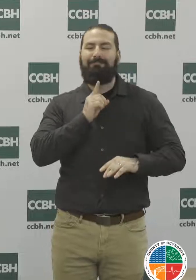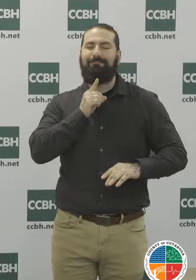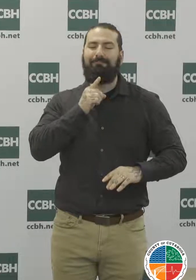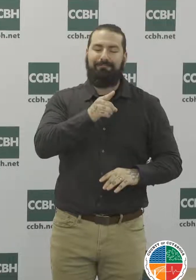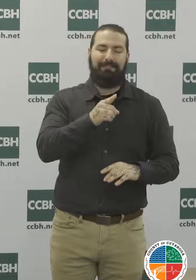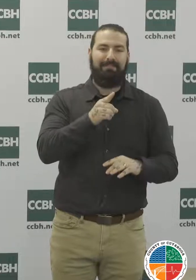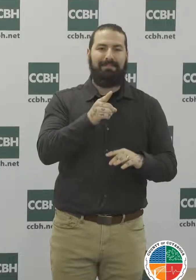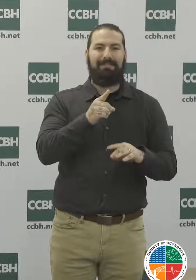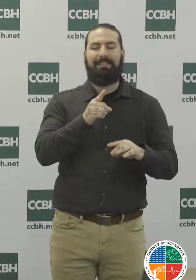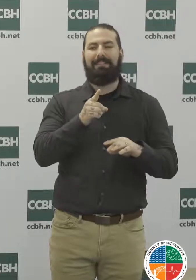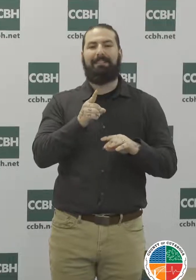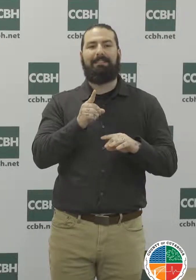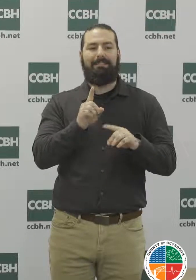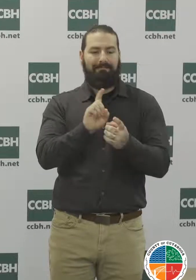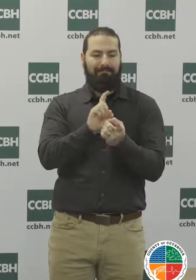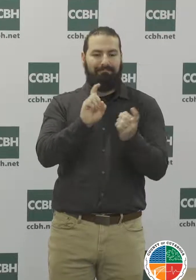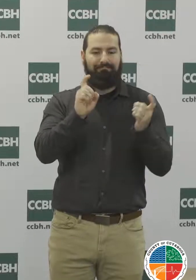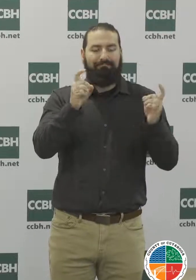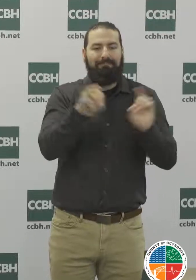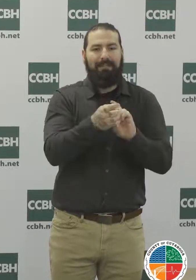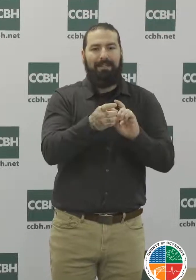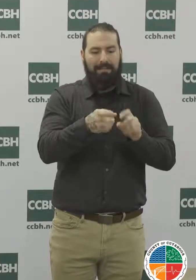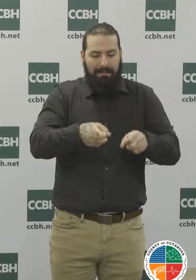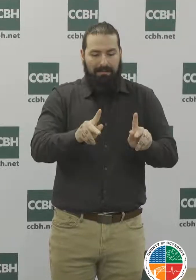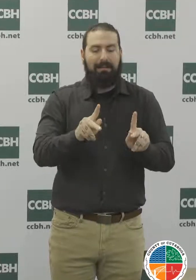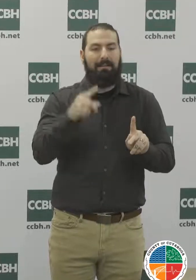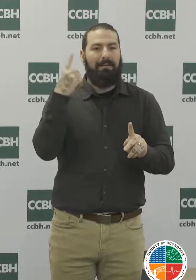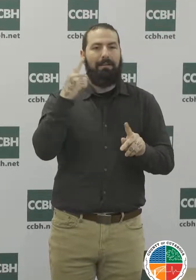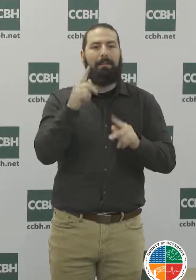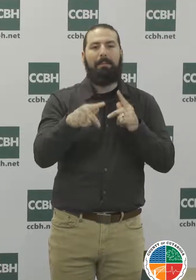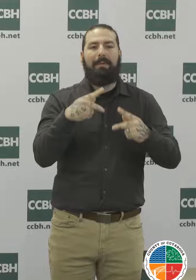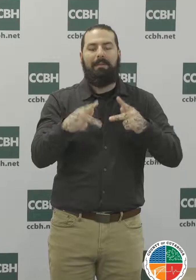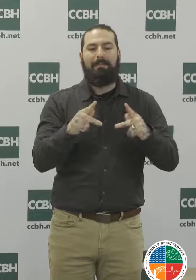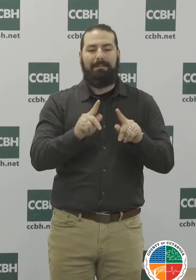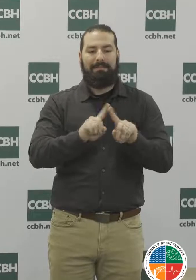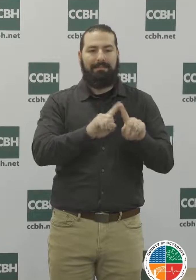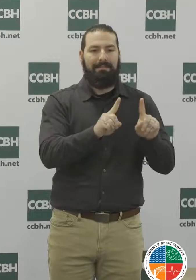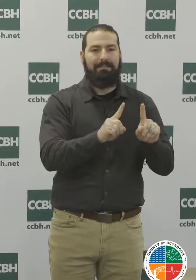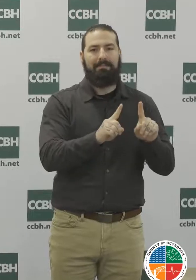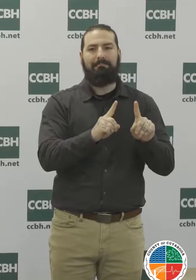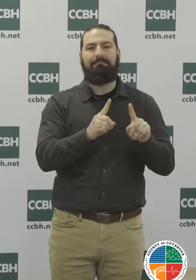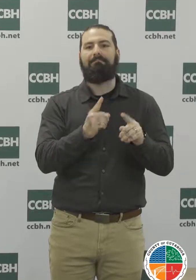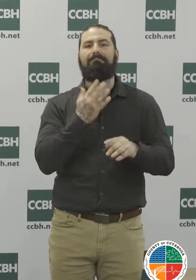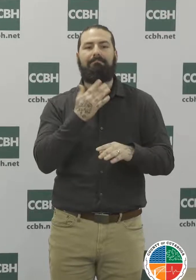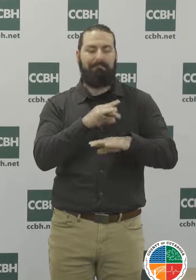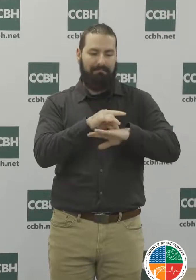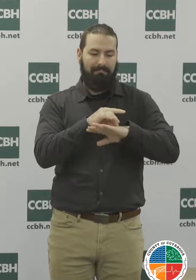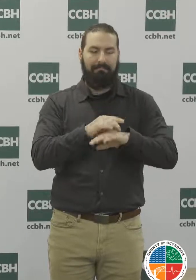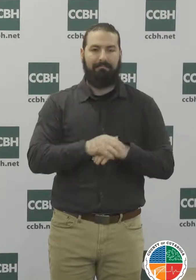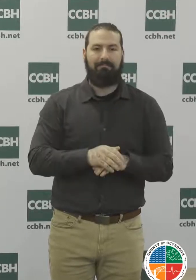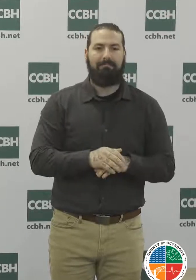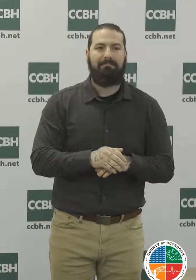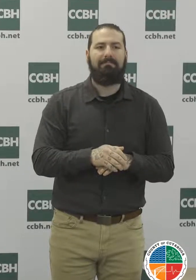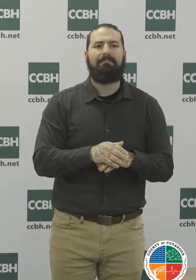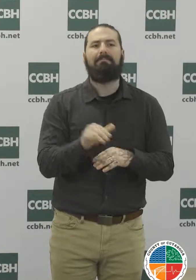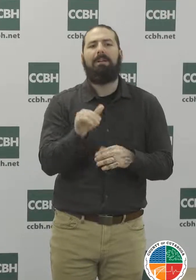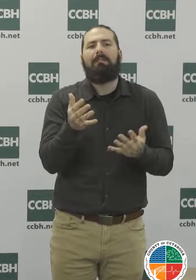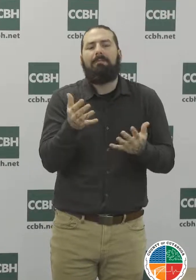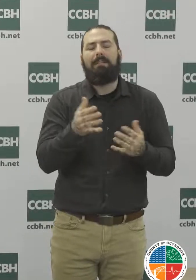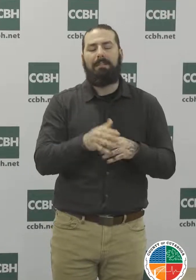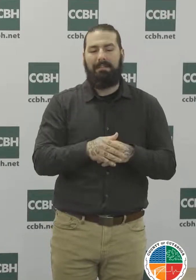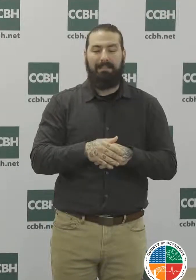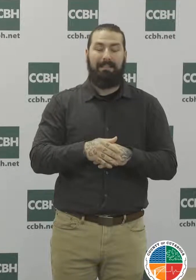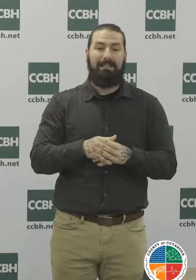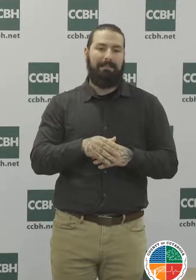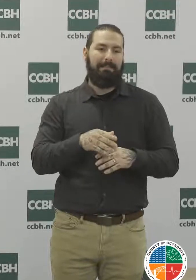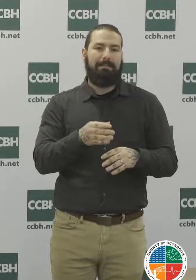of color that lead to unjust, preventable health outcomes, such as a high burden of chronic